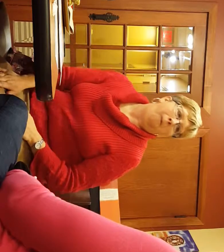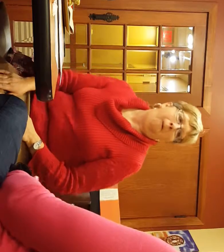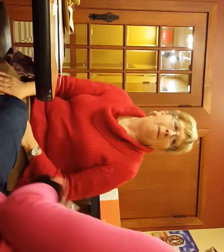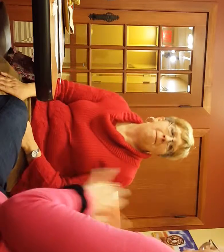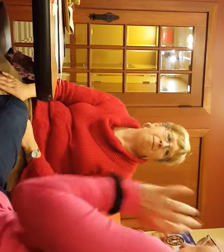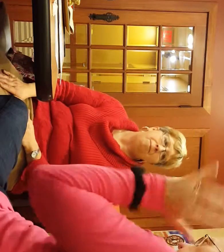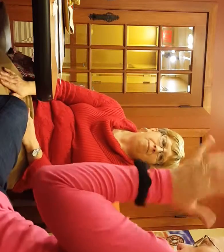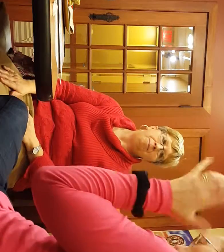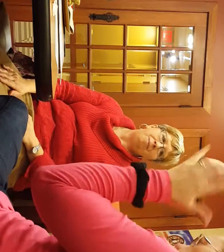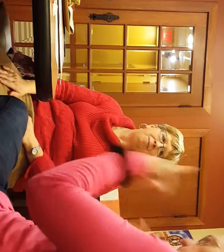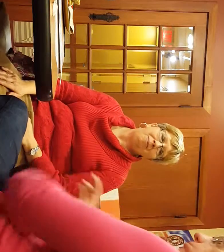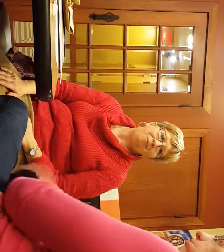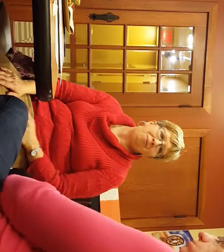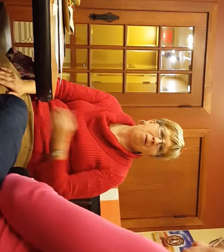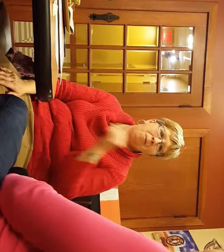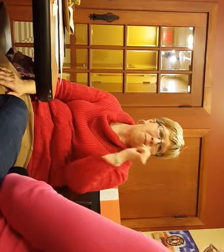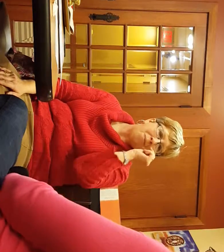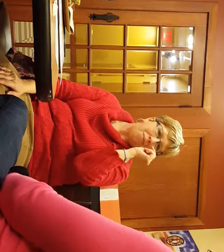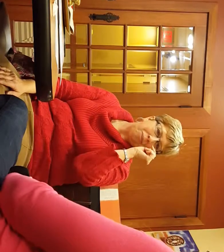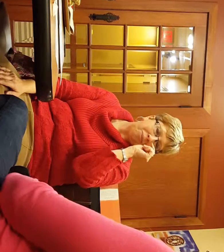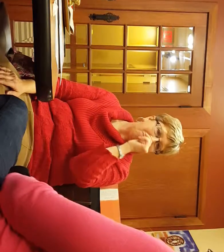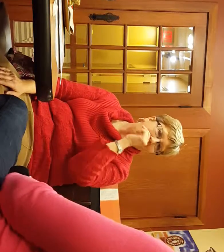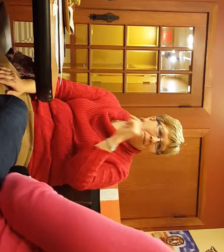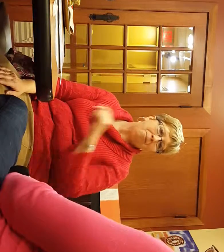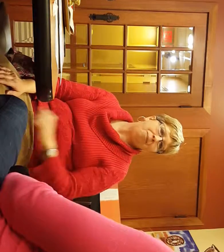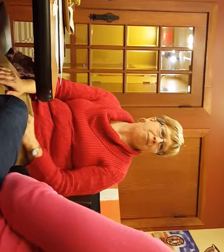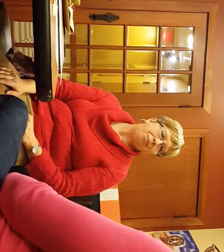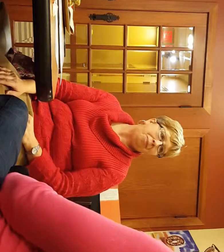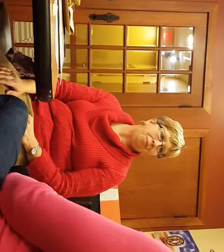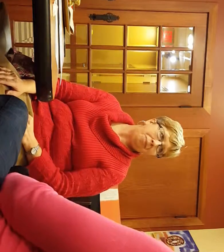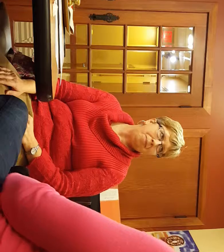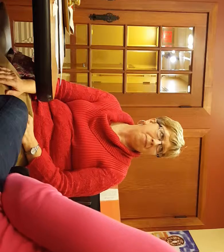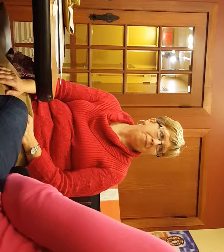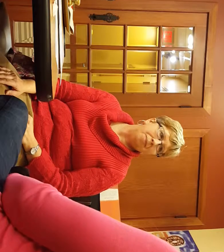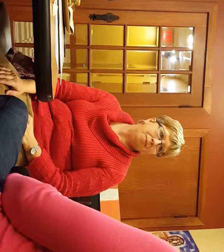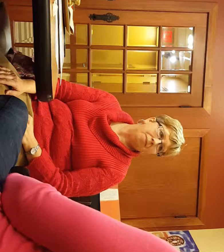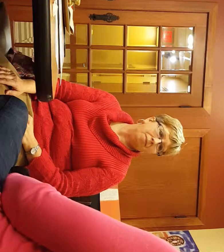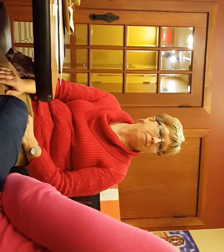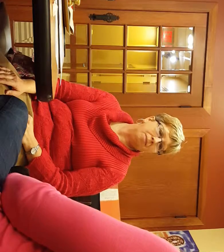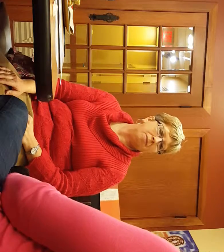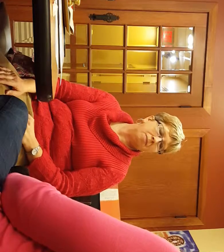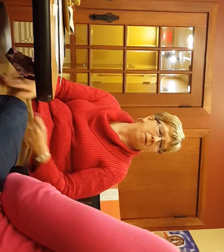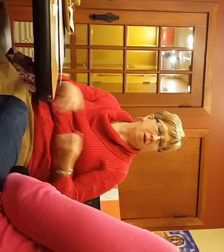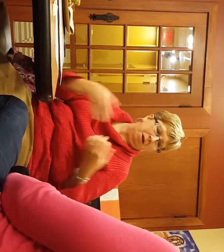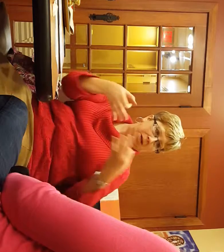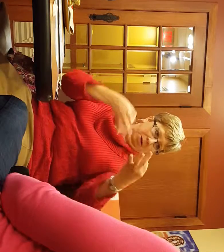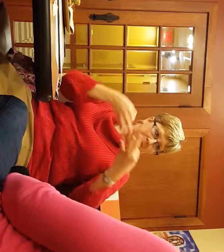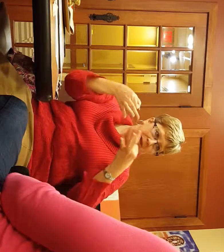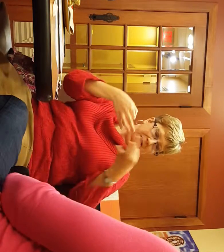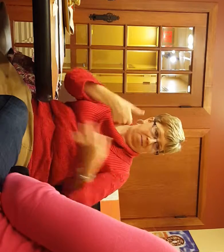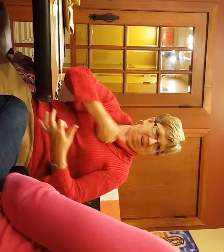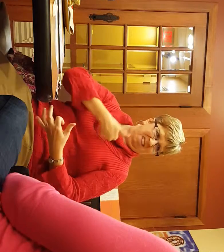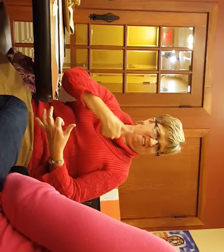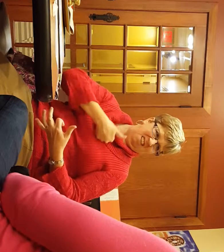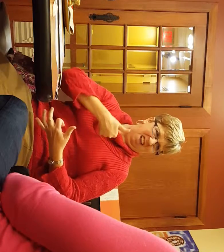Instead of from Adam. Yeah. Instead of from Adam. So let me just tell you a little bit about myself. And since you guys are all witnesses,